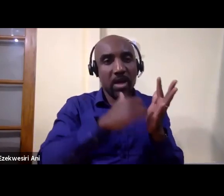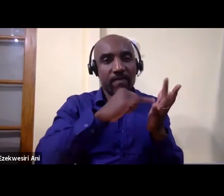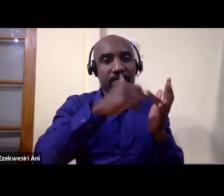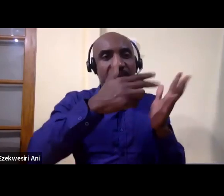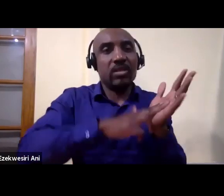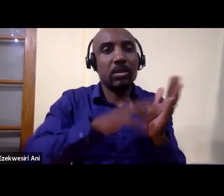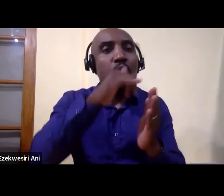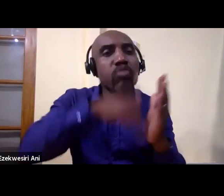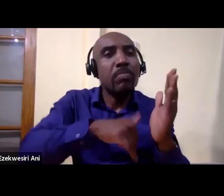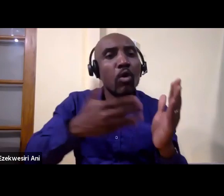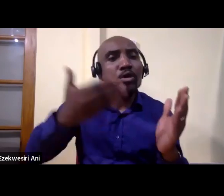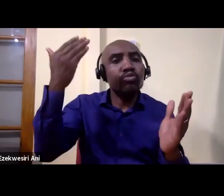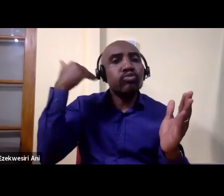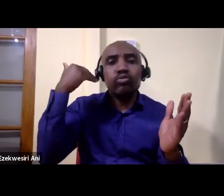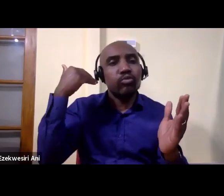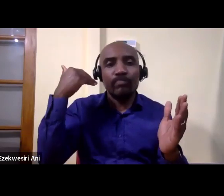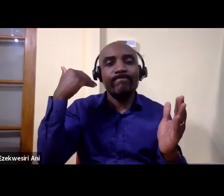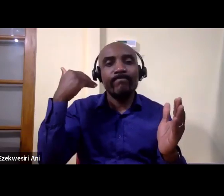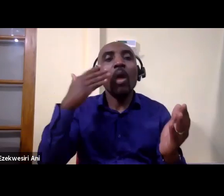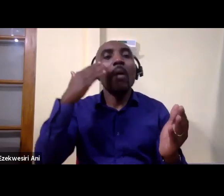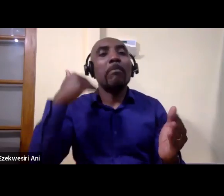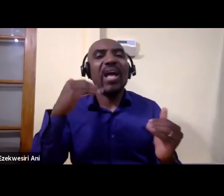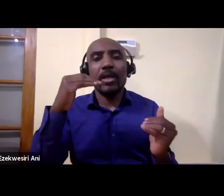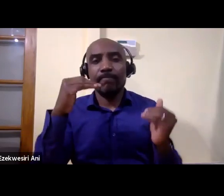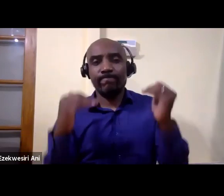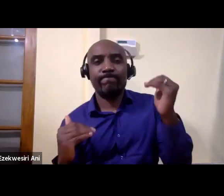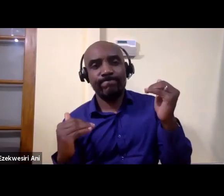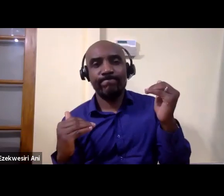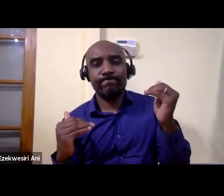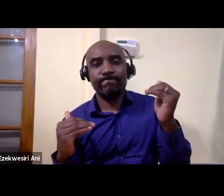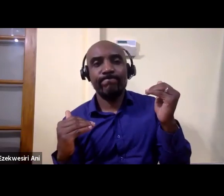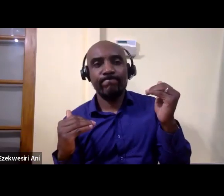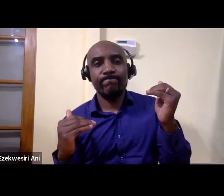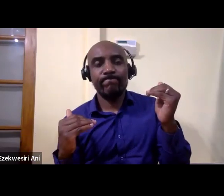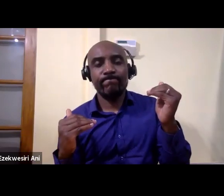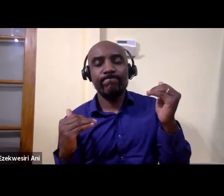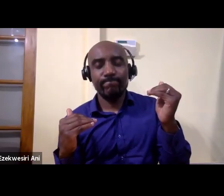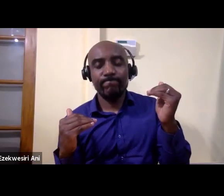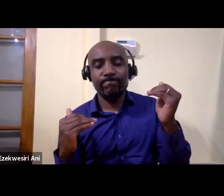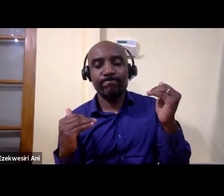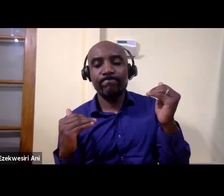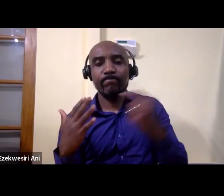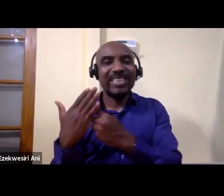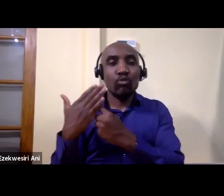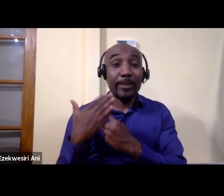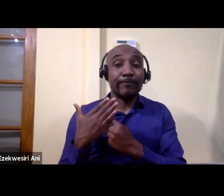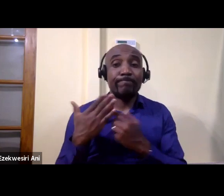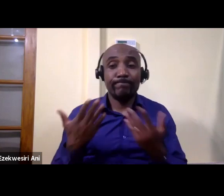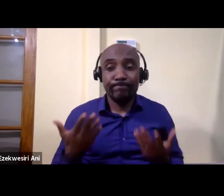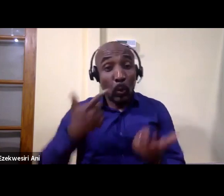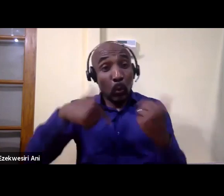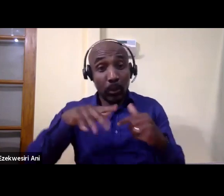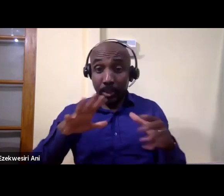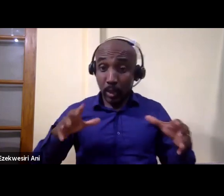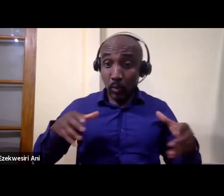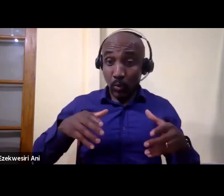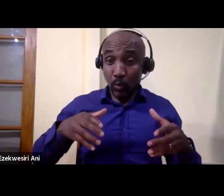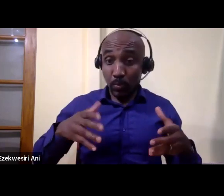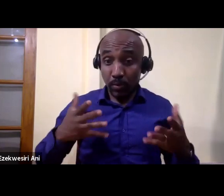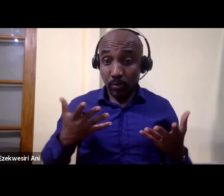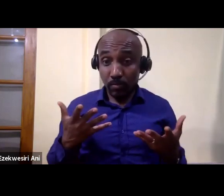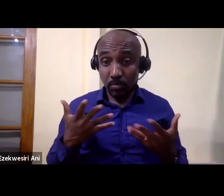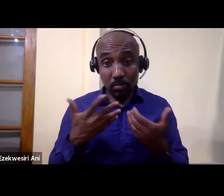it illustrates who are the key workers. As a group of people, we are derided, particularly if we're